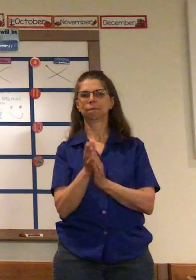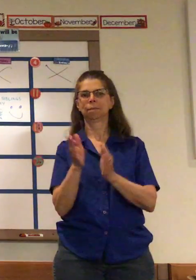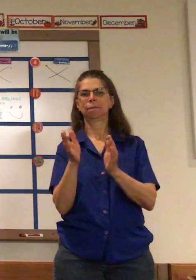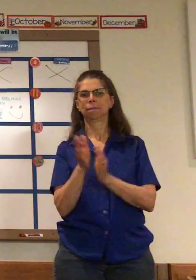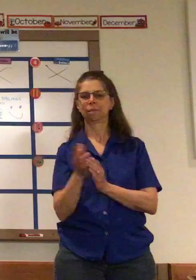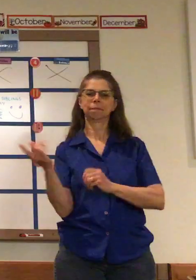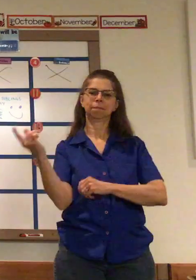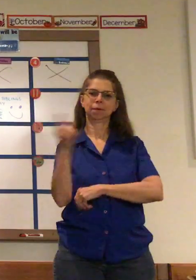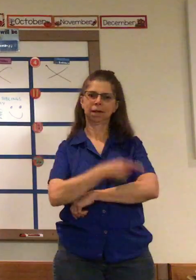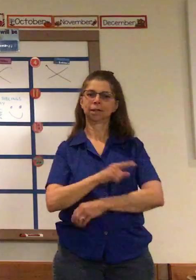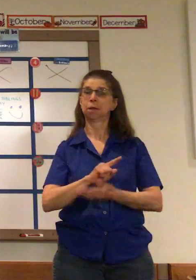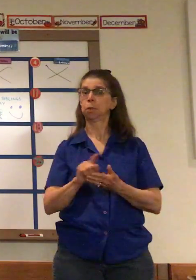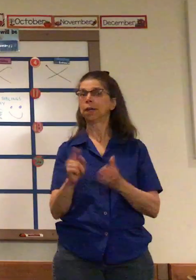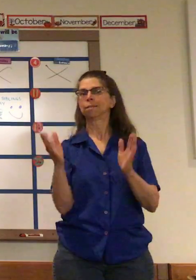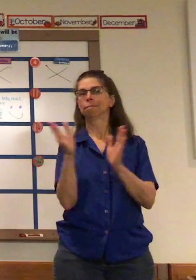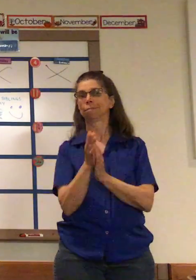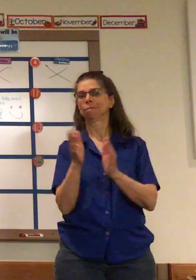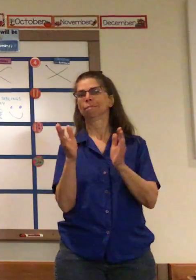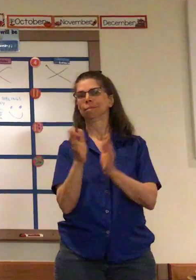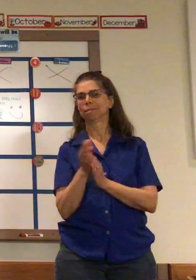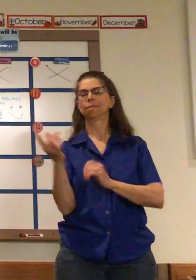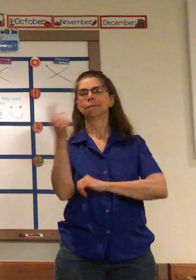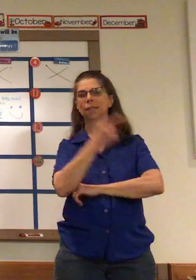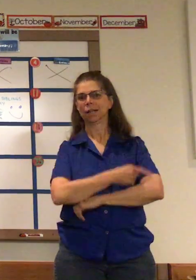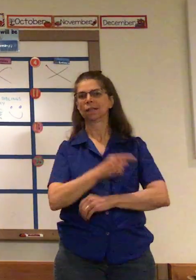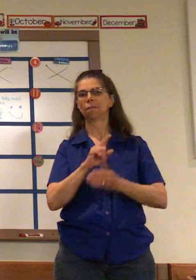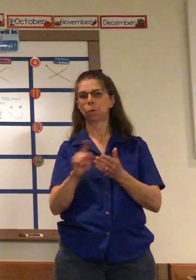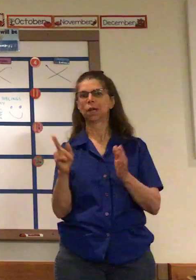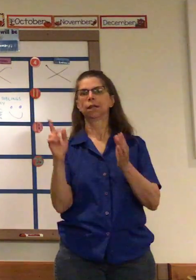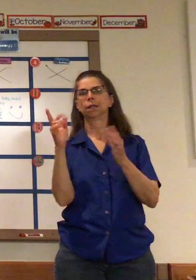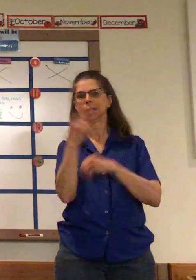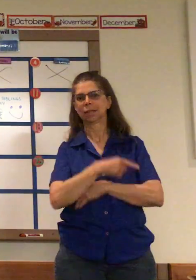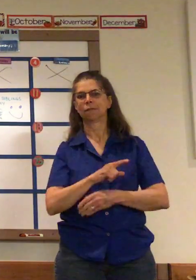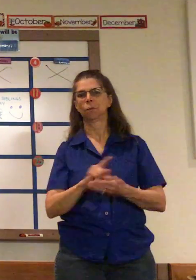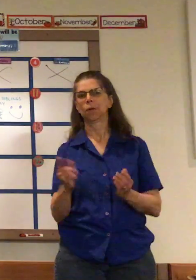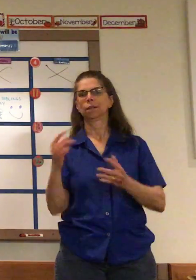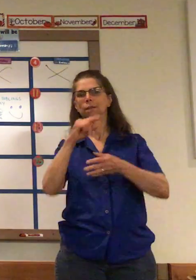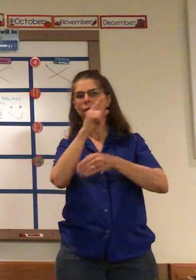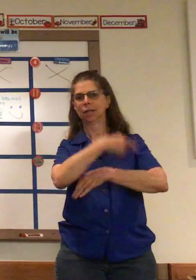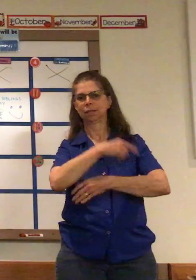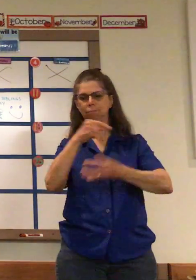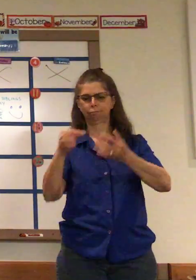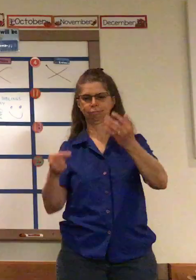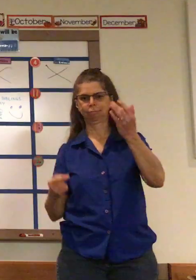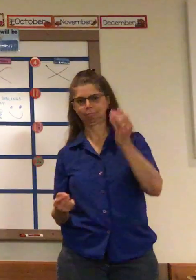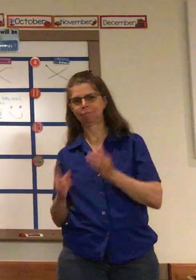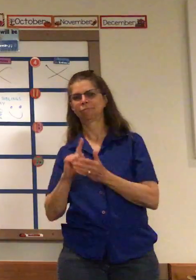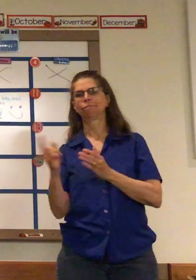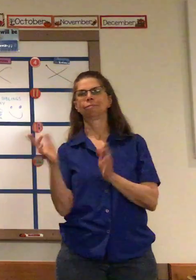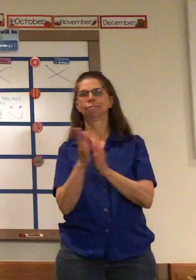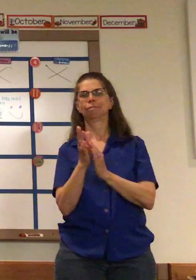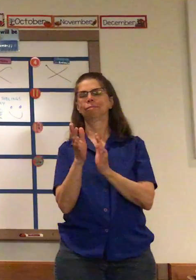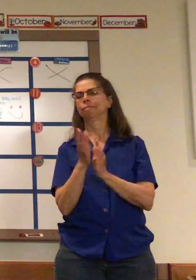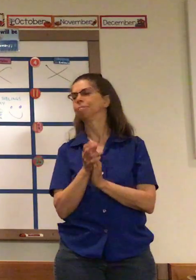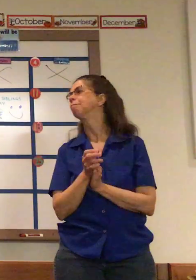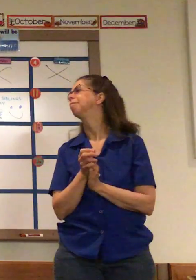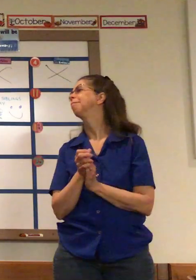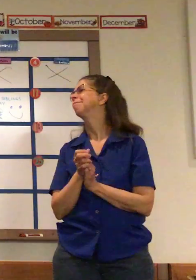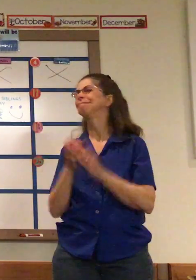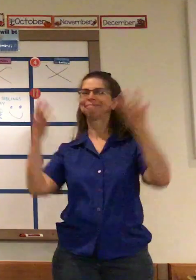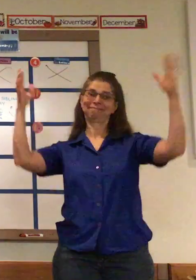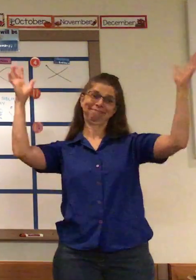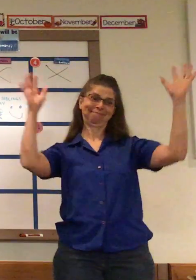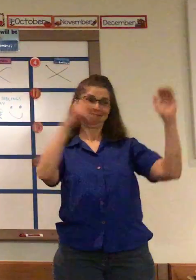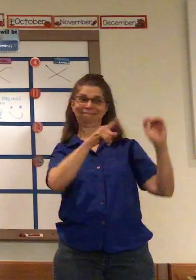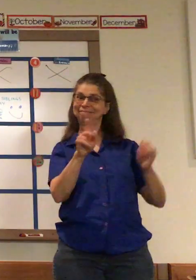week, days of the week, days of the week, days of the week, days of the week.